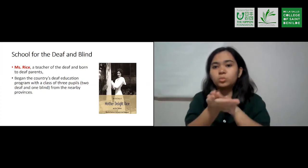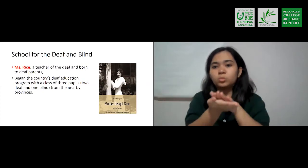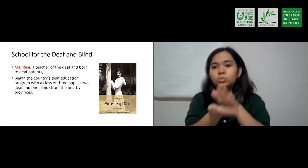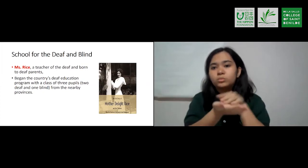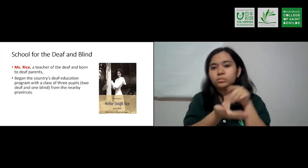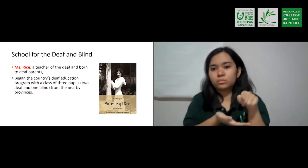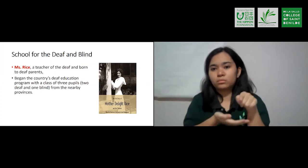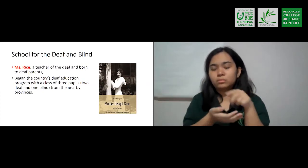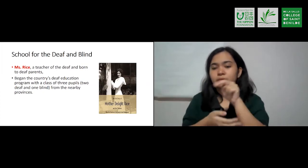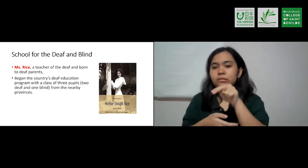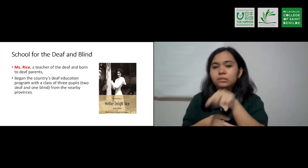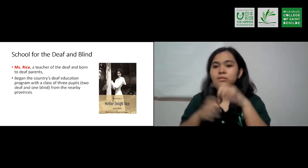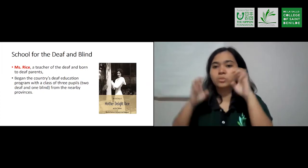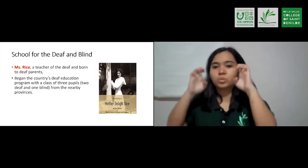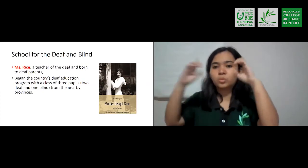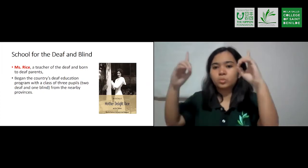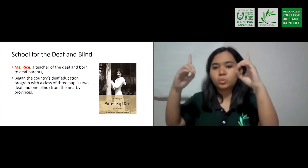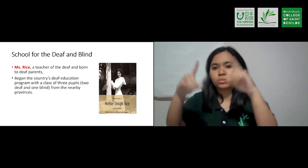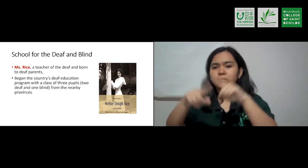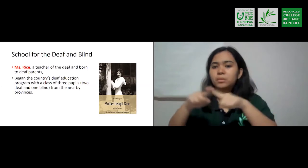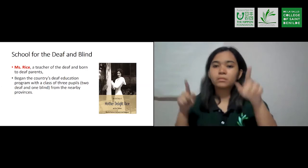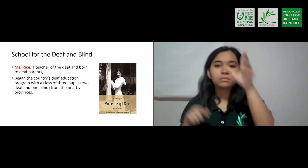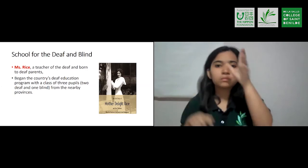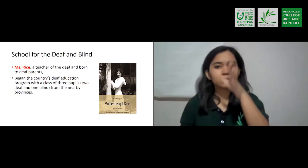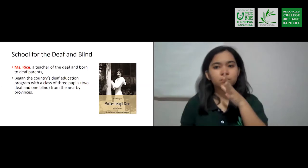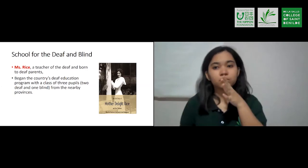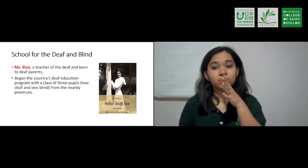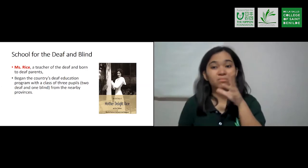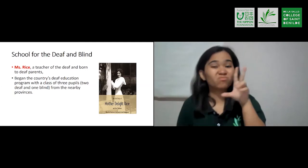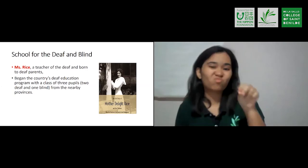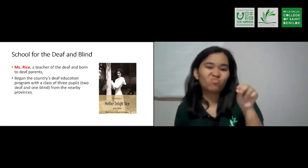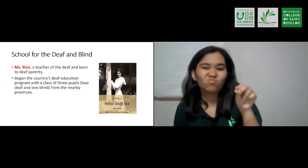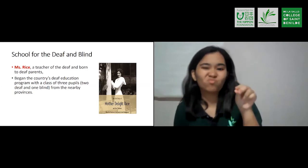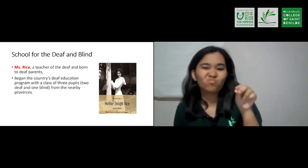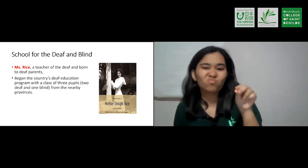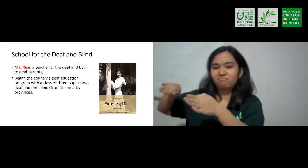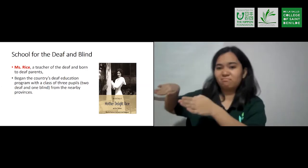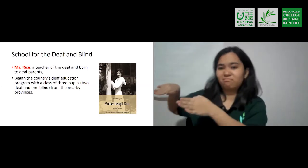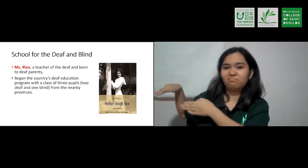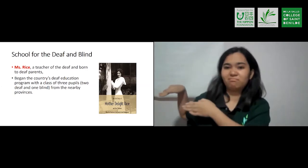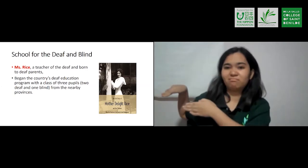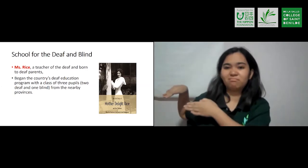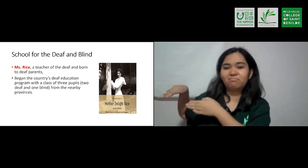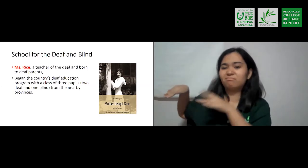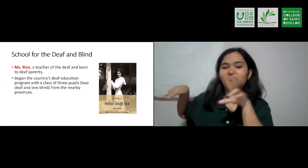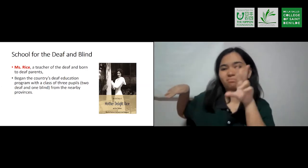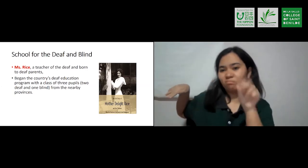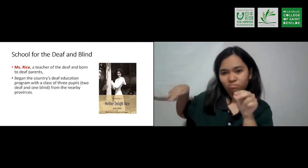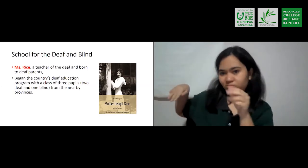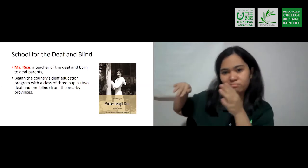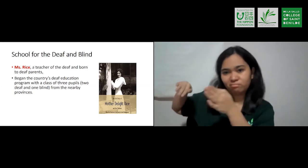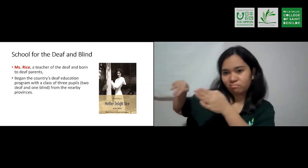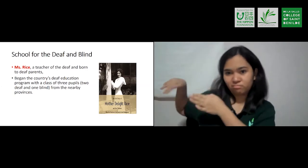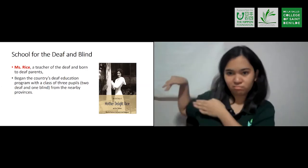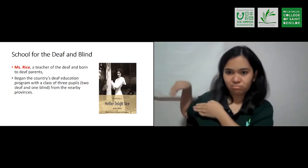She asked their parents to bring them to Manila so that they can have education. The parents